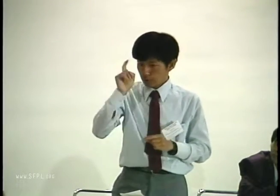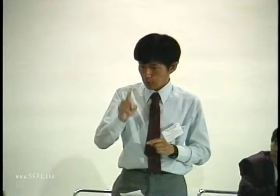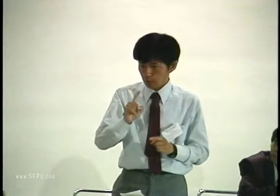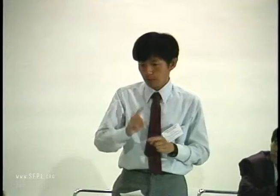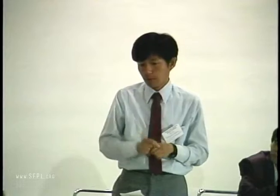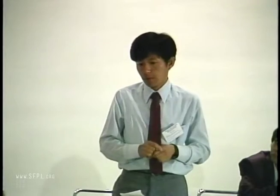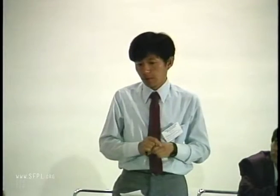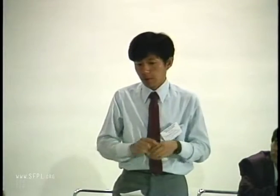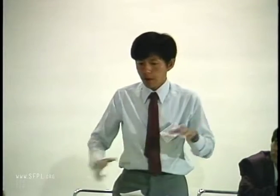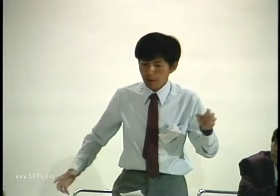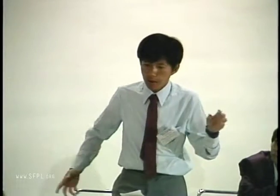And I think that the library